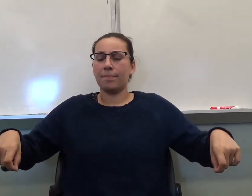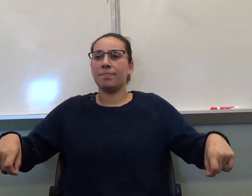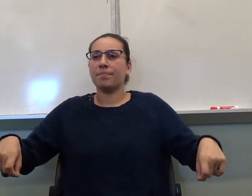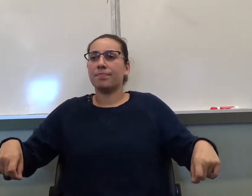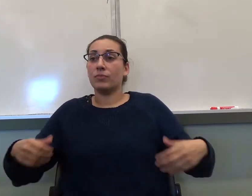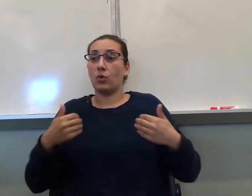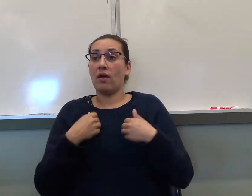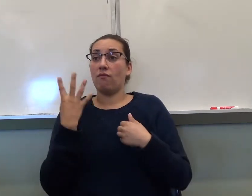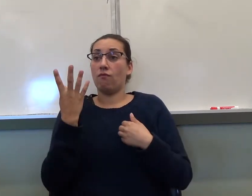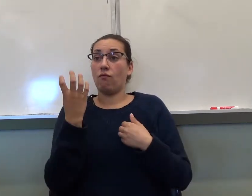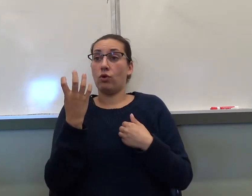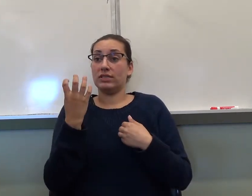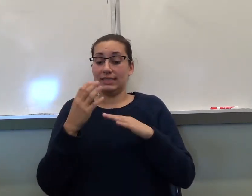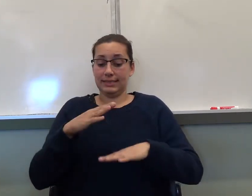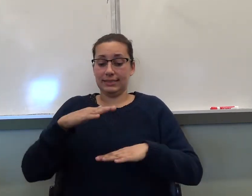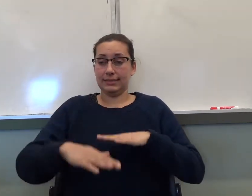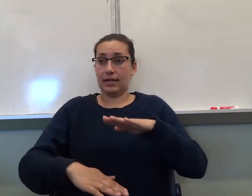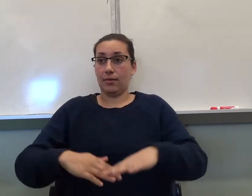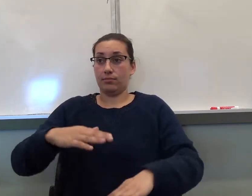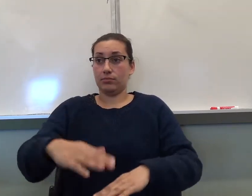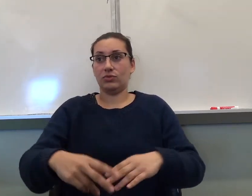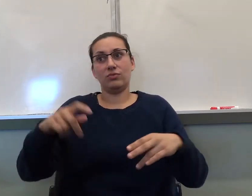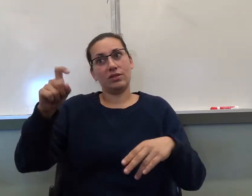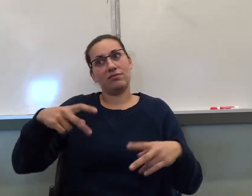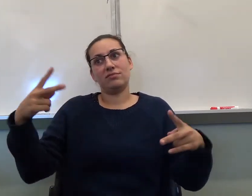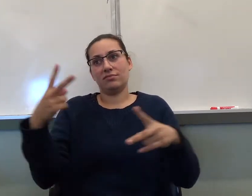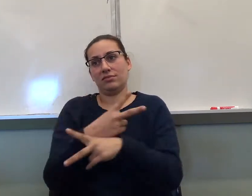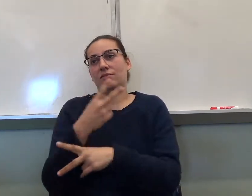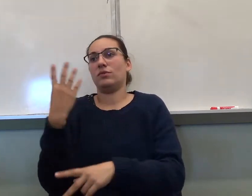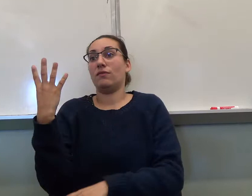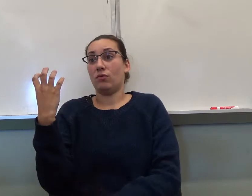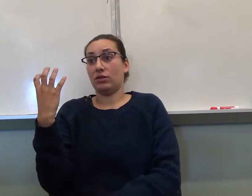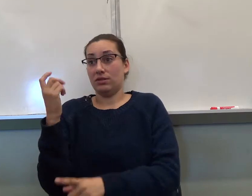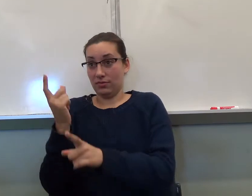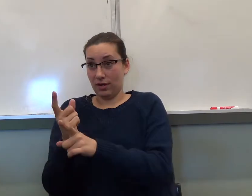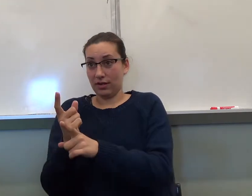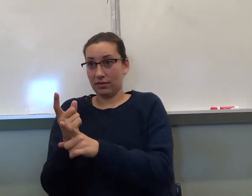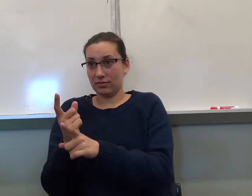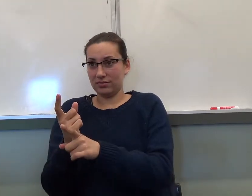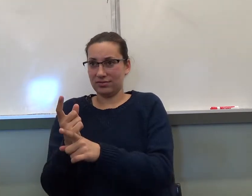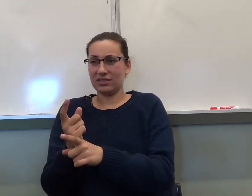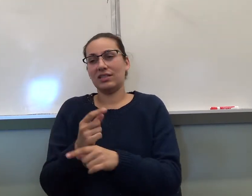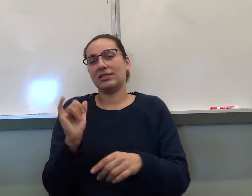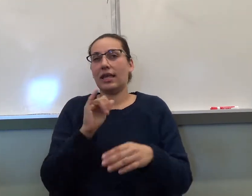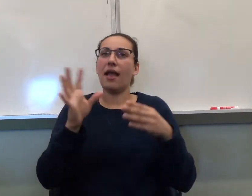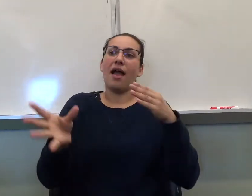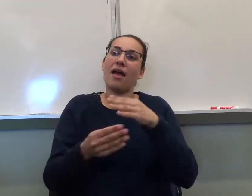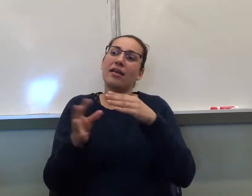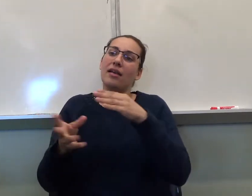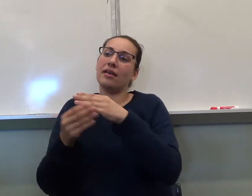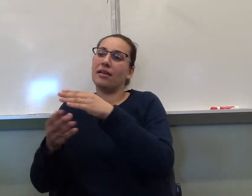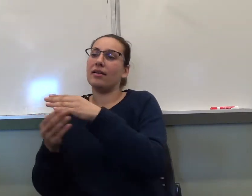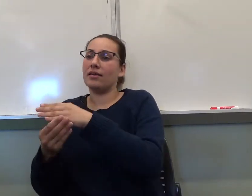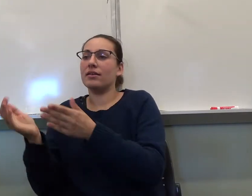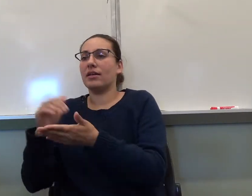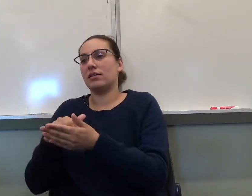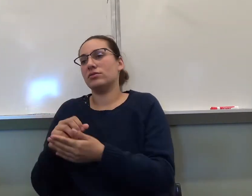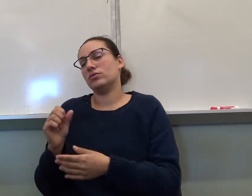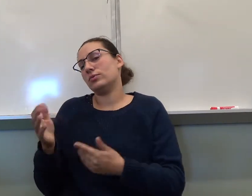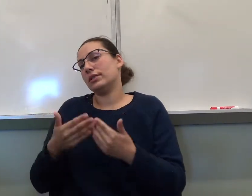steps. So we have to multiply that by 14, because in other words, this is repeated addition. So we're going to multiply it by 14.